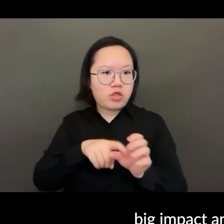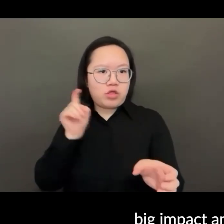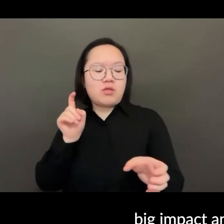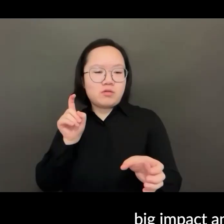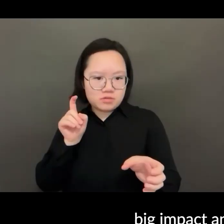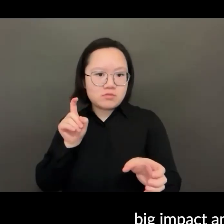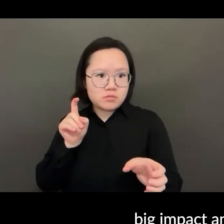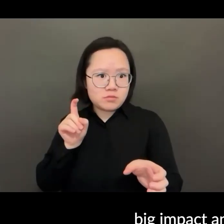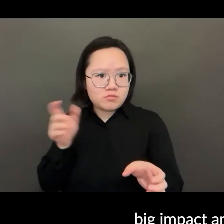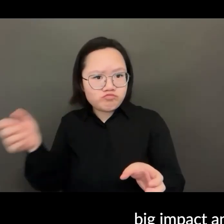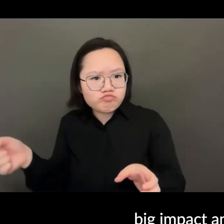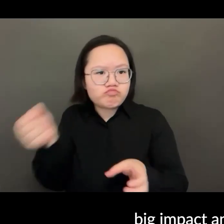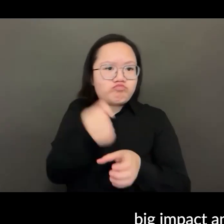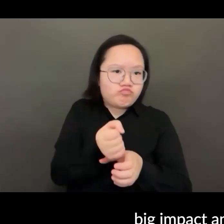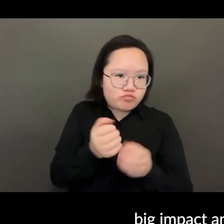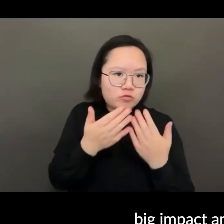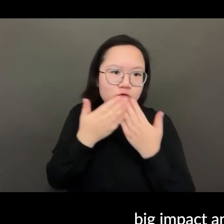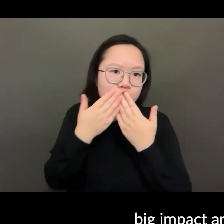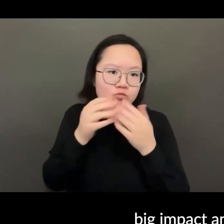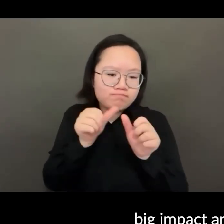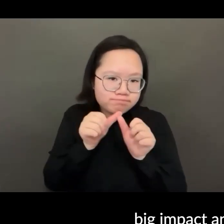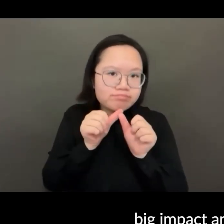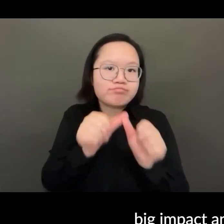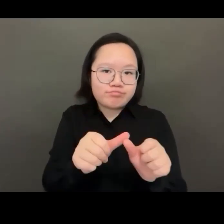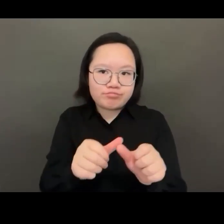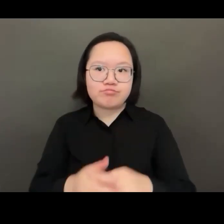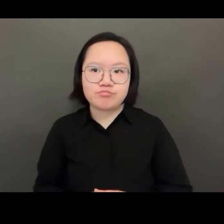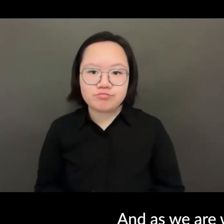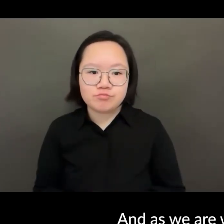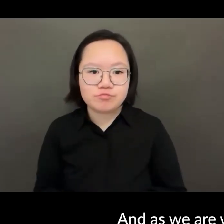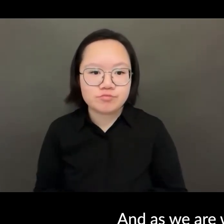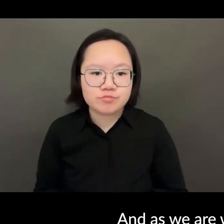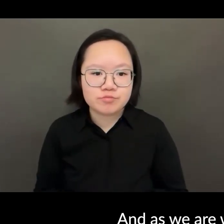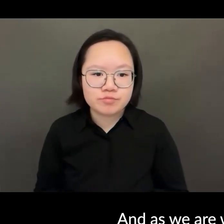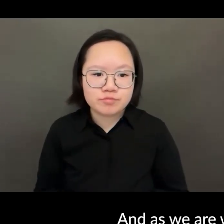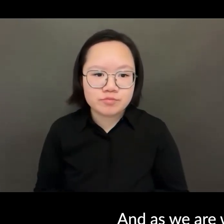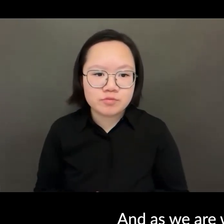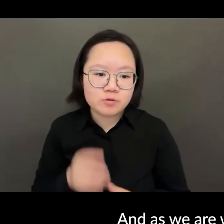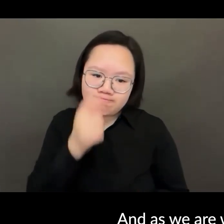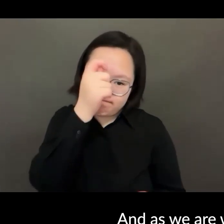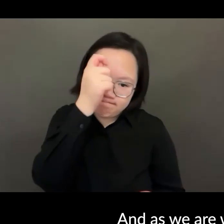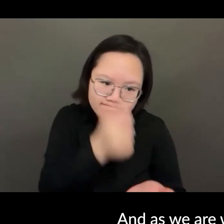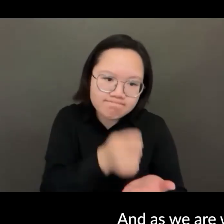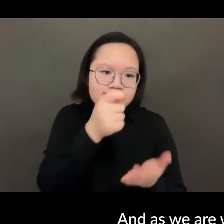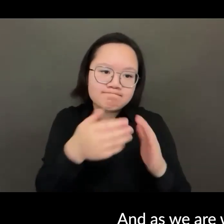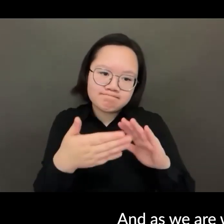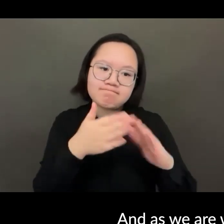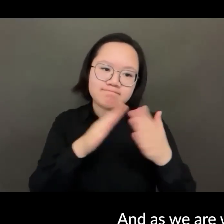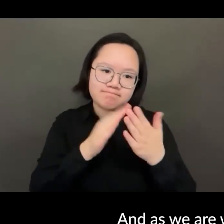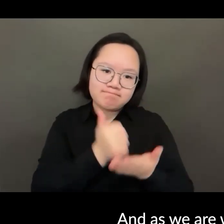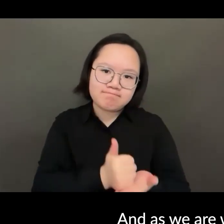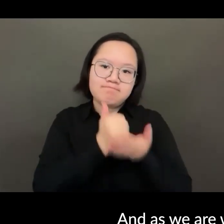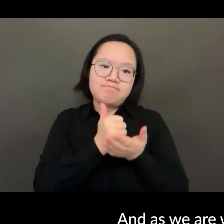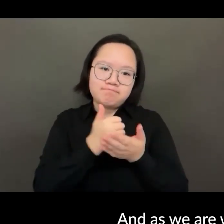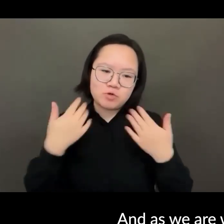big impact, and it showed community ownership. And as we are winding up the project